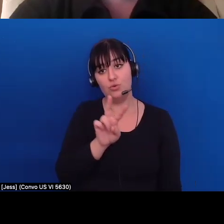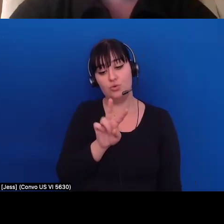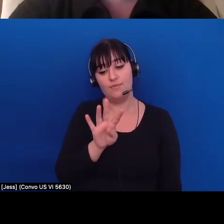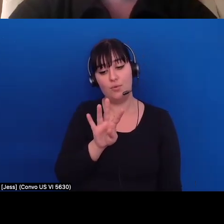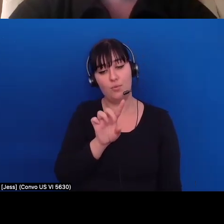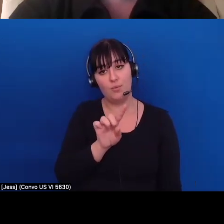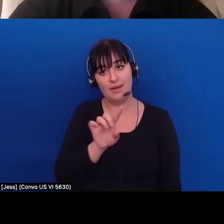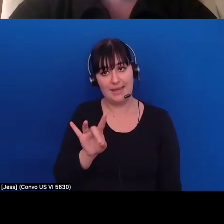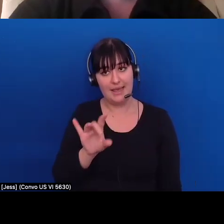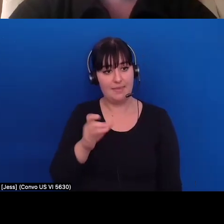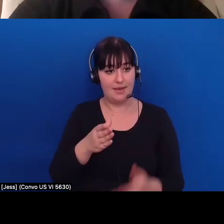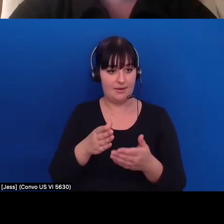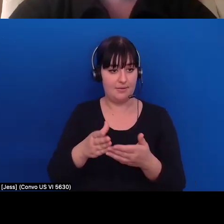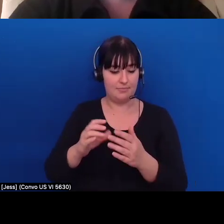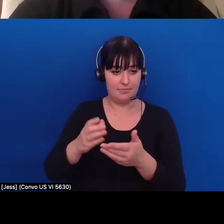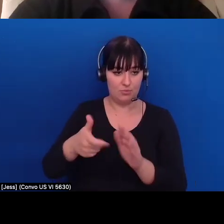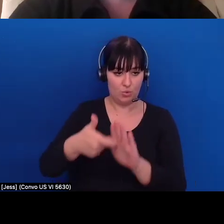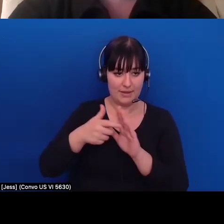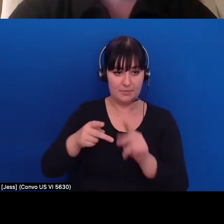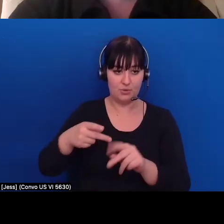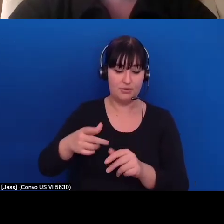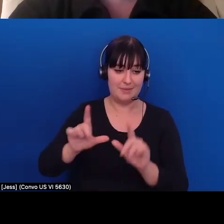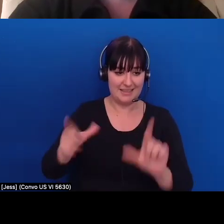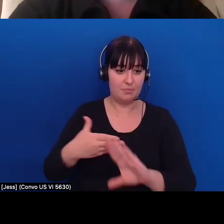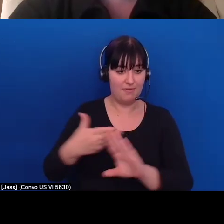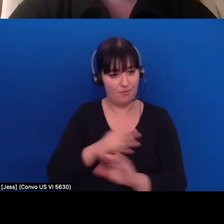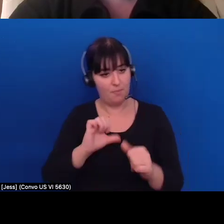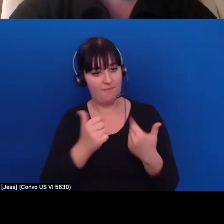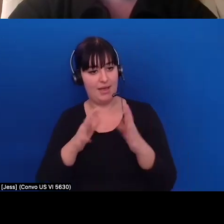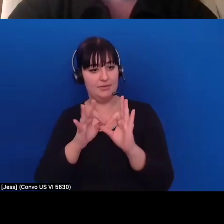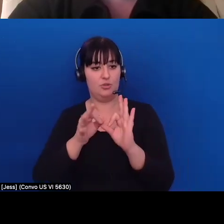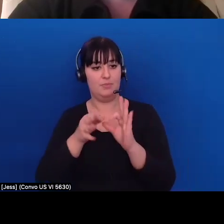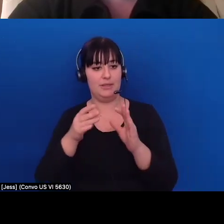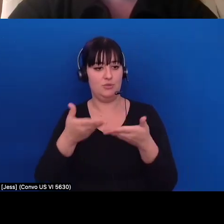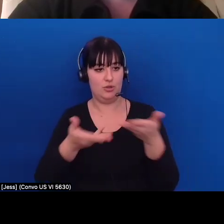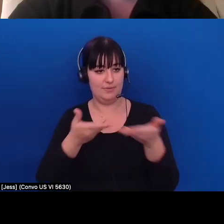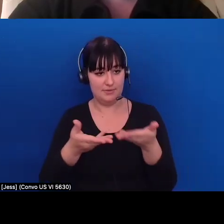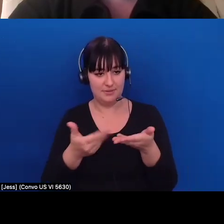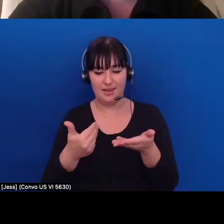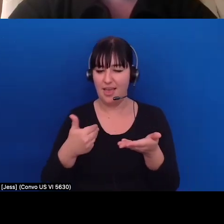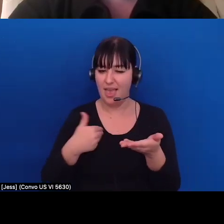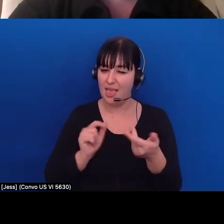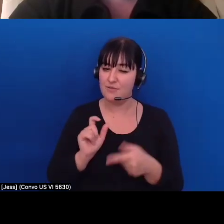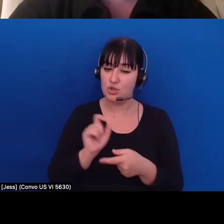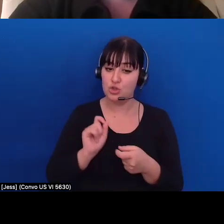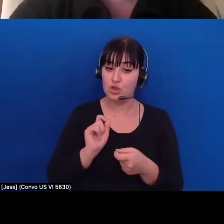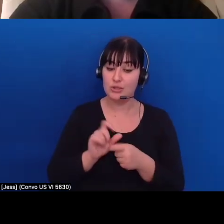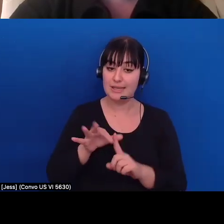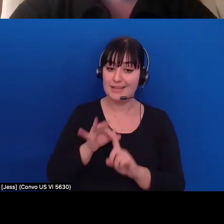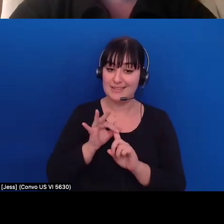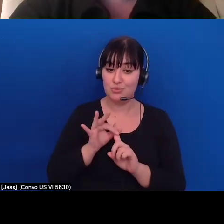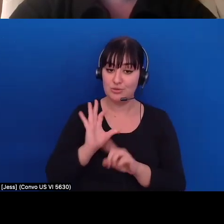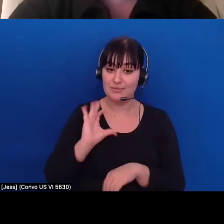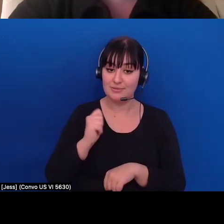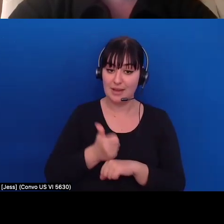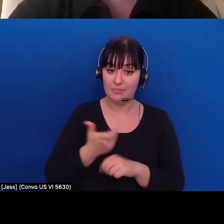be licensed before providing or representing interpretation services. And there are certain exceptions